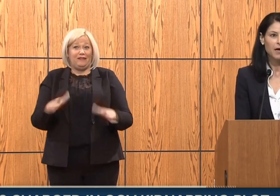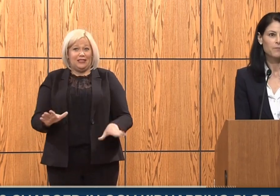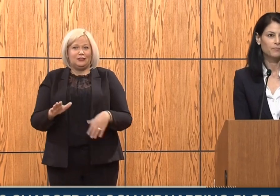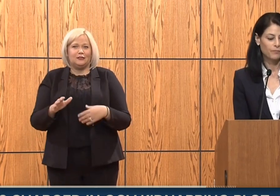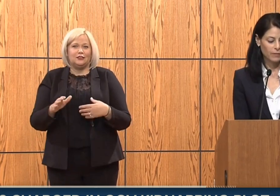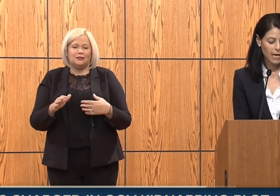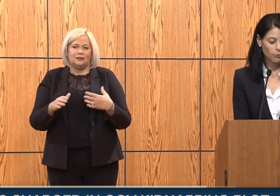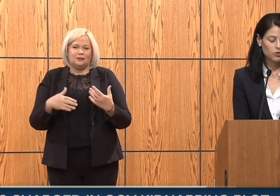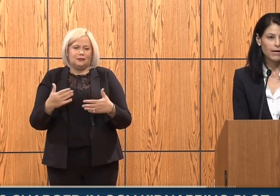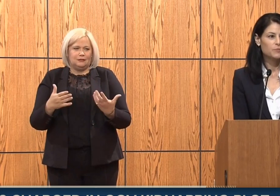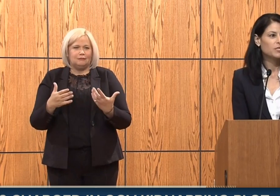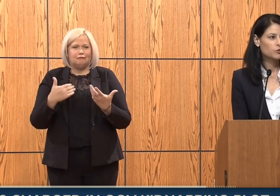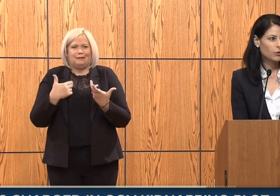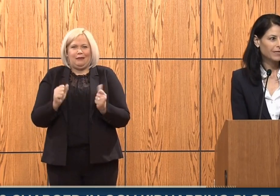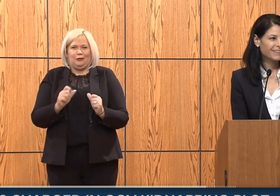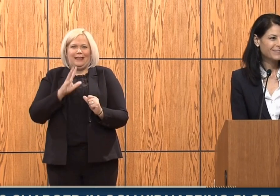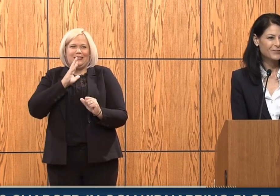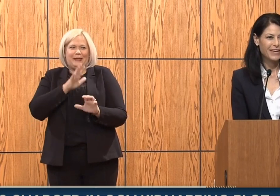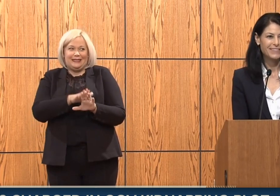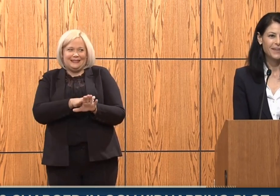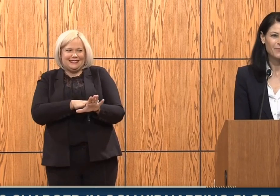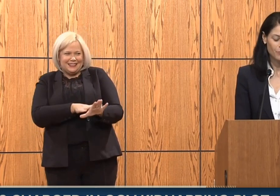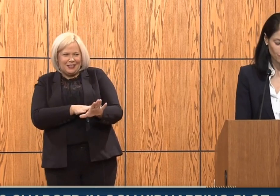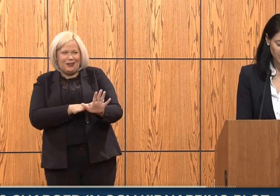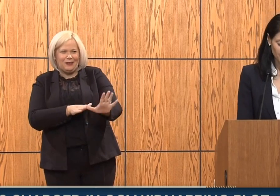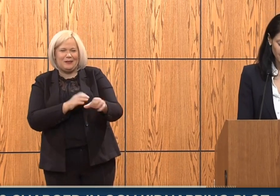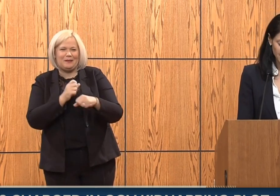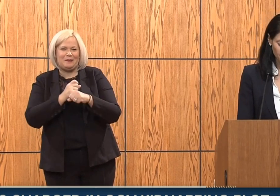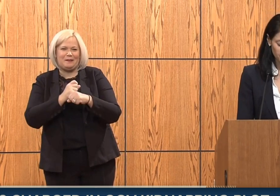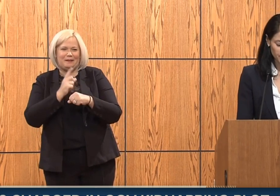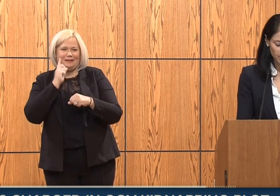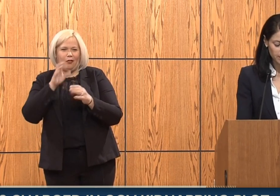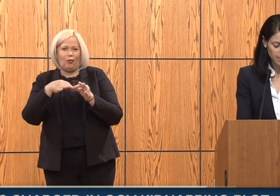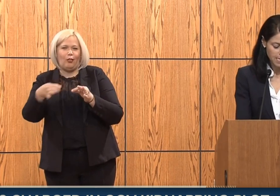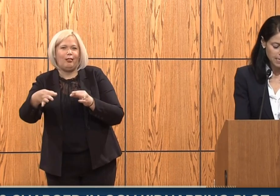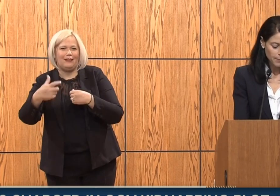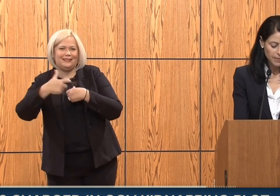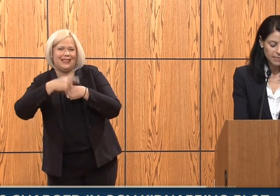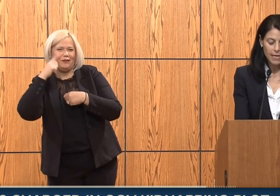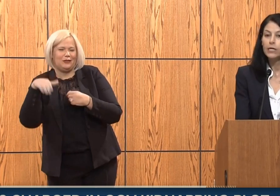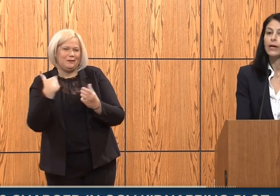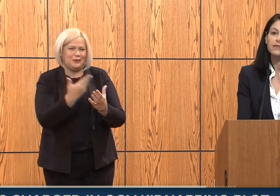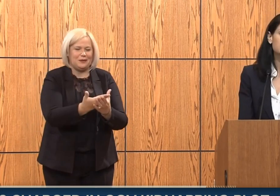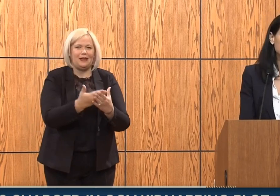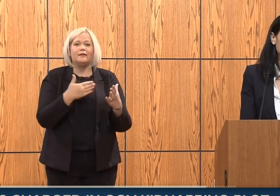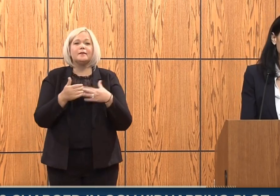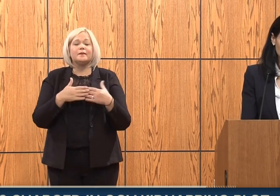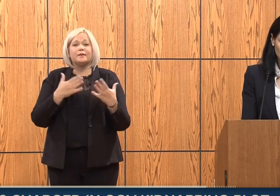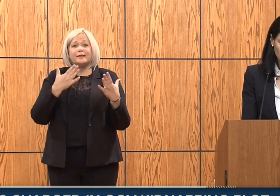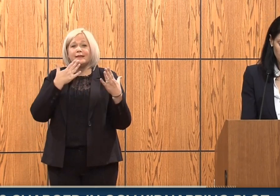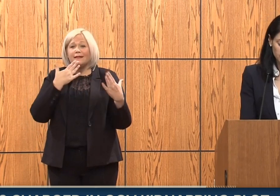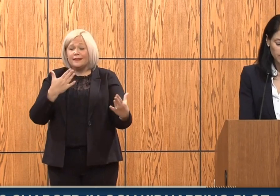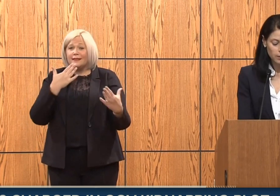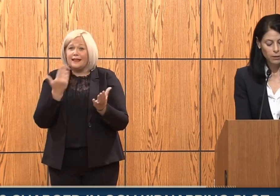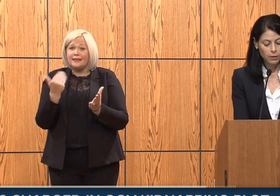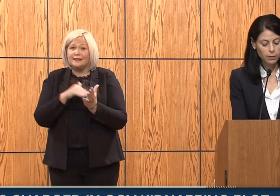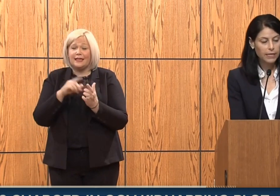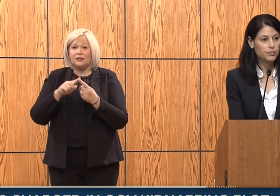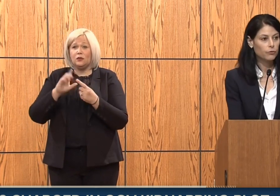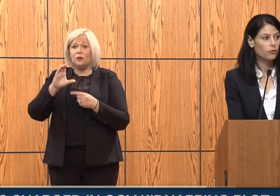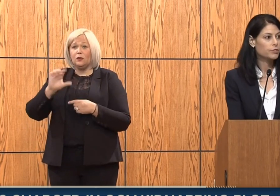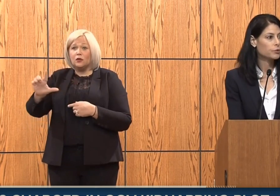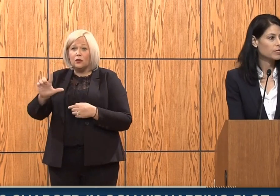speaking, I will try to speak slowly so that we can make time for his appearance. But anyway, thanks again to